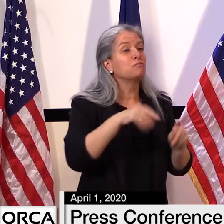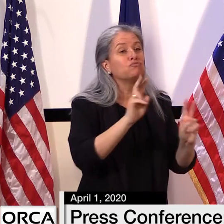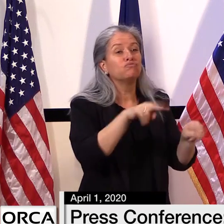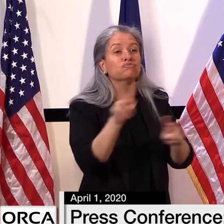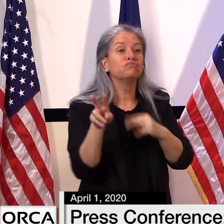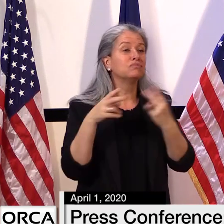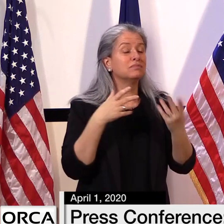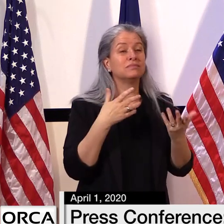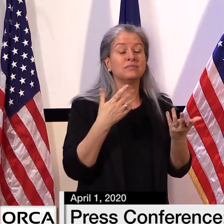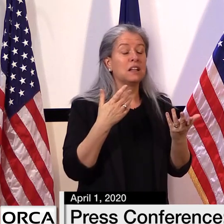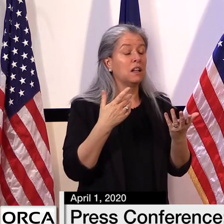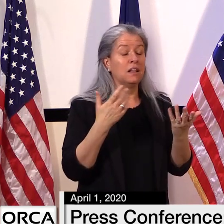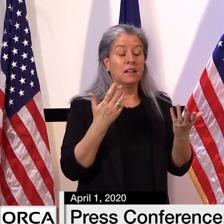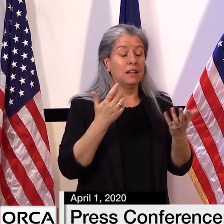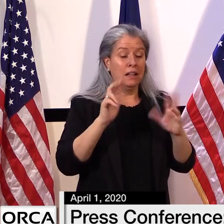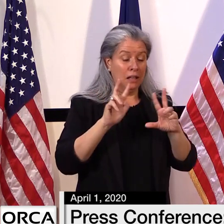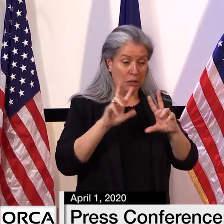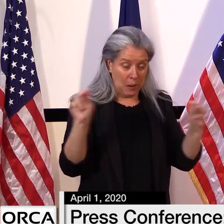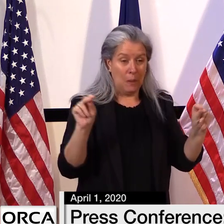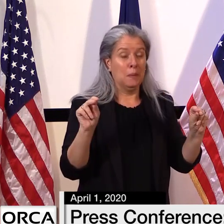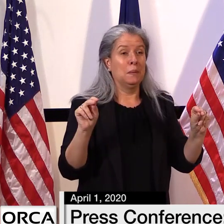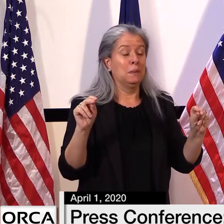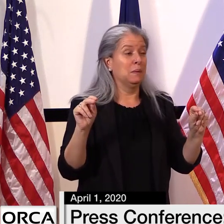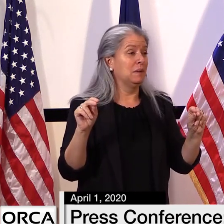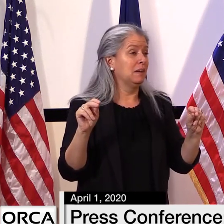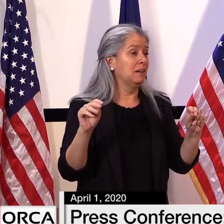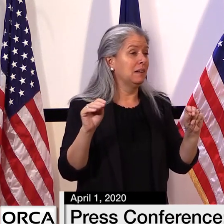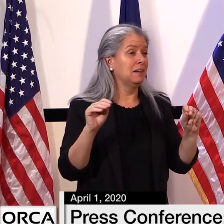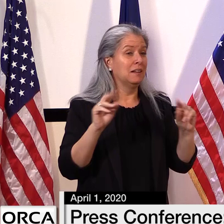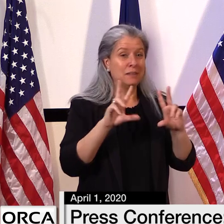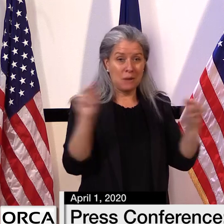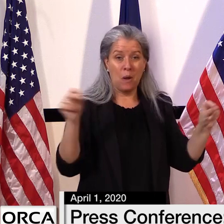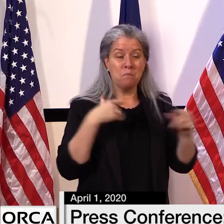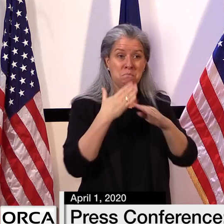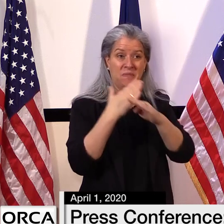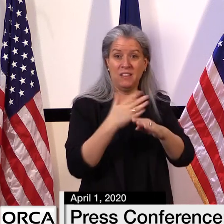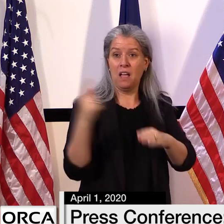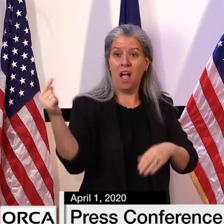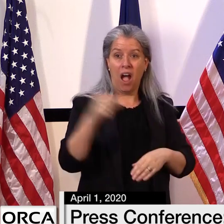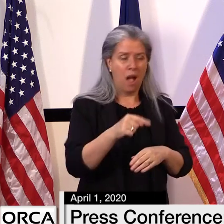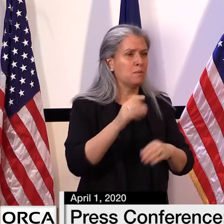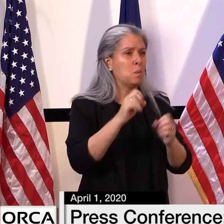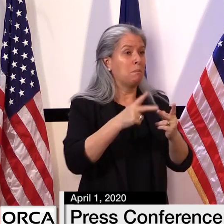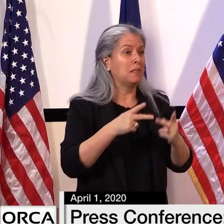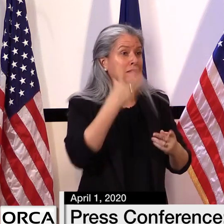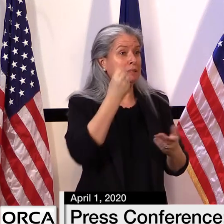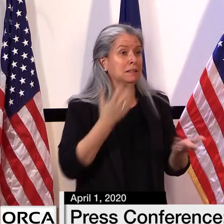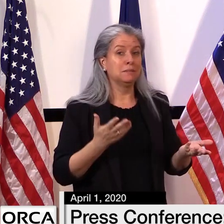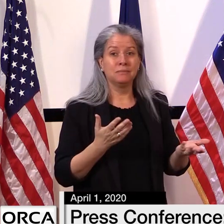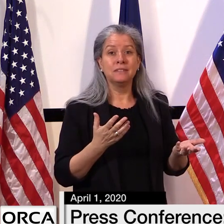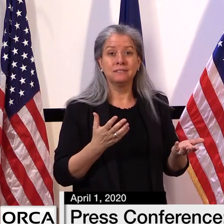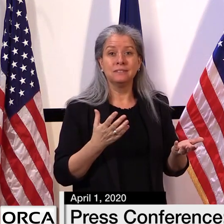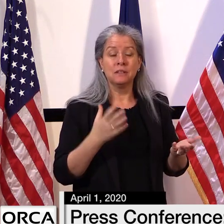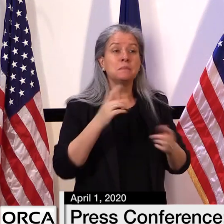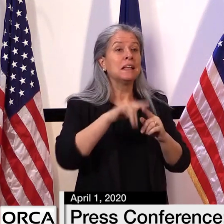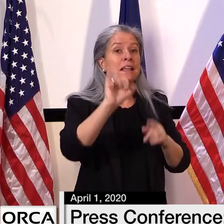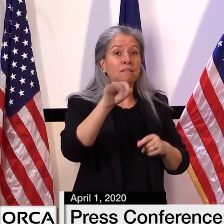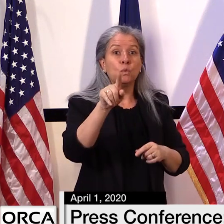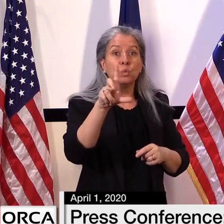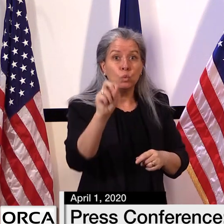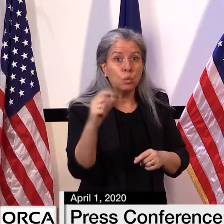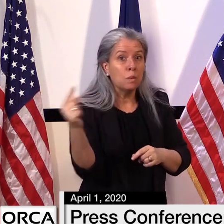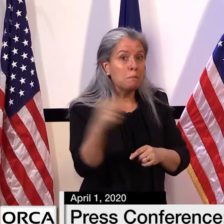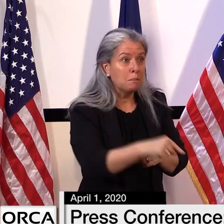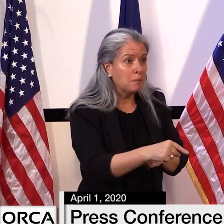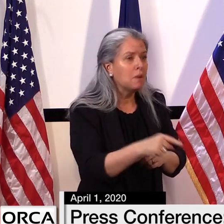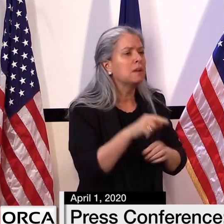state in any way, we'll do it. But if you do come to the state, you need to self-isolate for